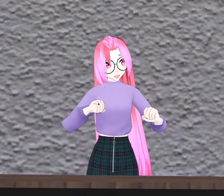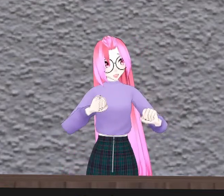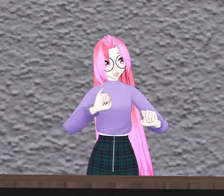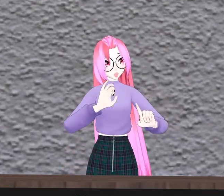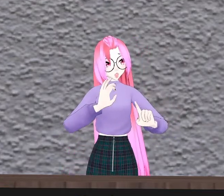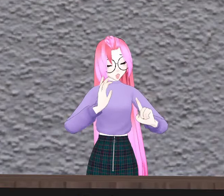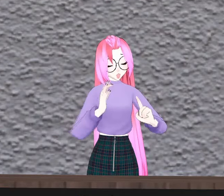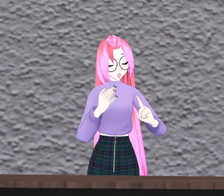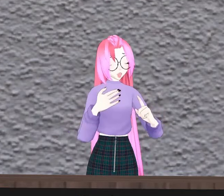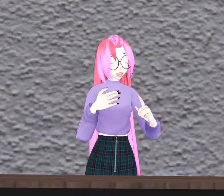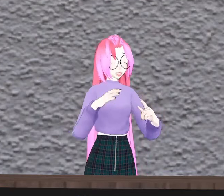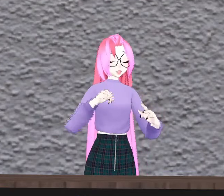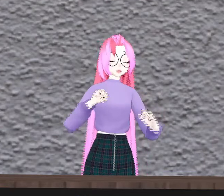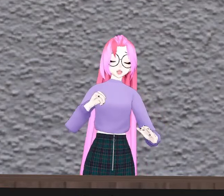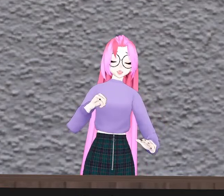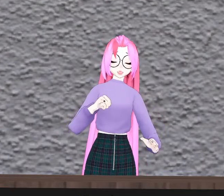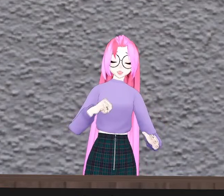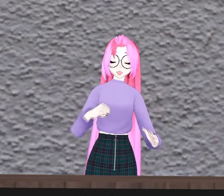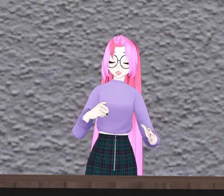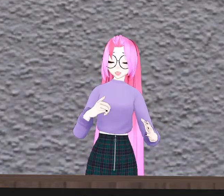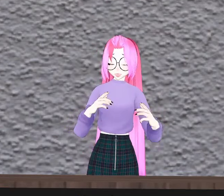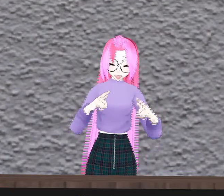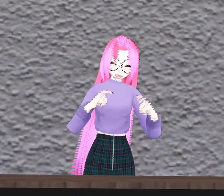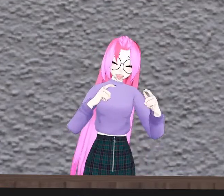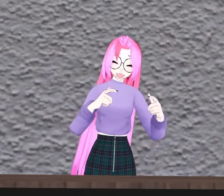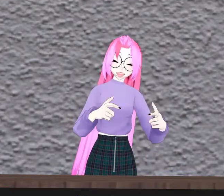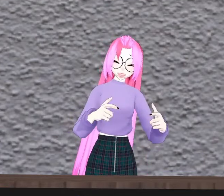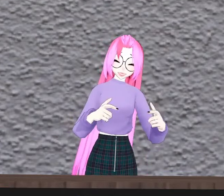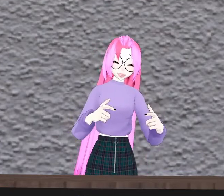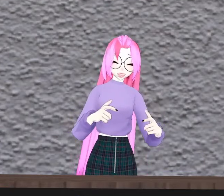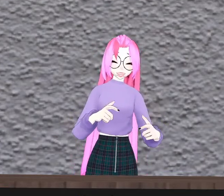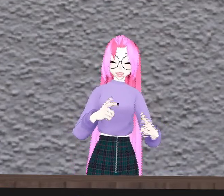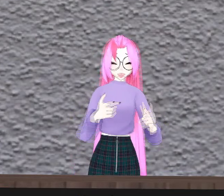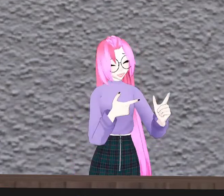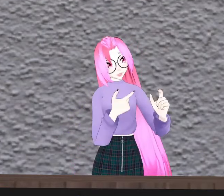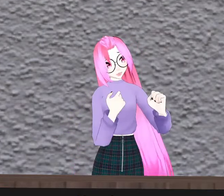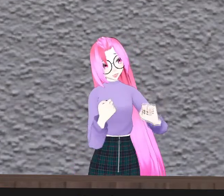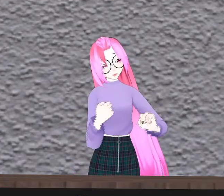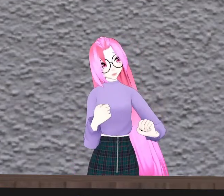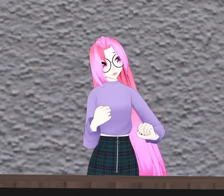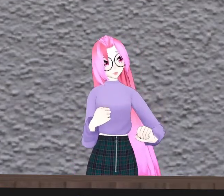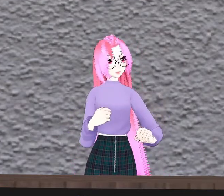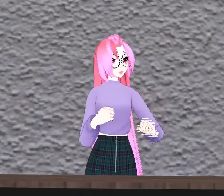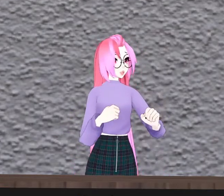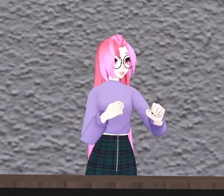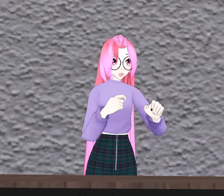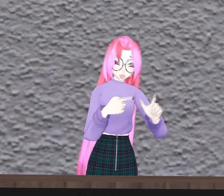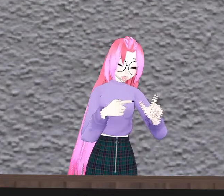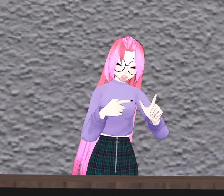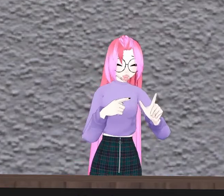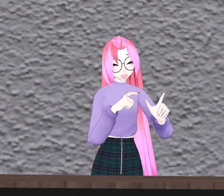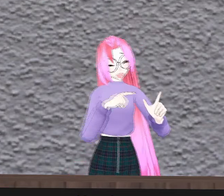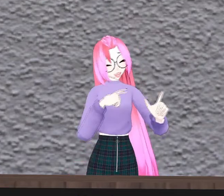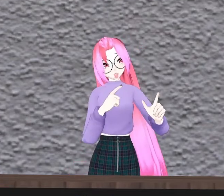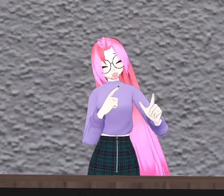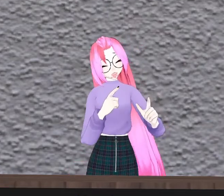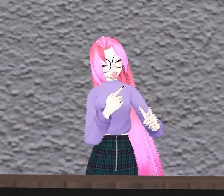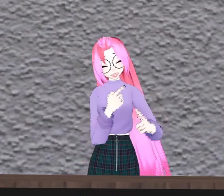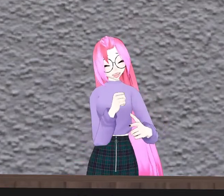accepted into the community, and it's something that's sort of like a gift, and you don't want to rush that. So number one, you know, hearing people aren't the people